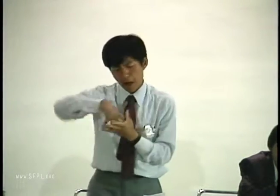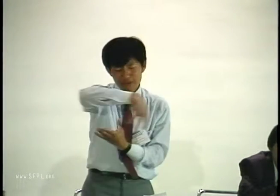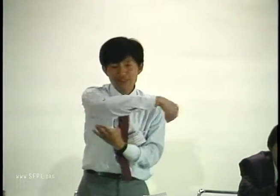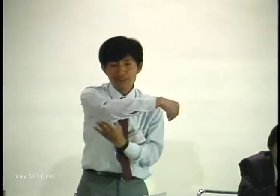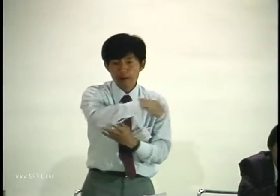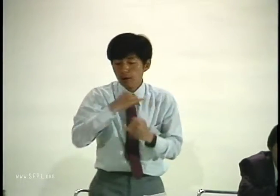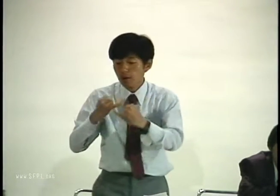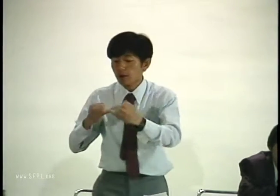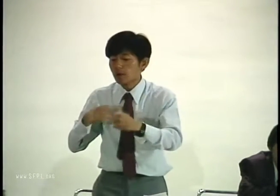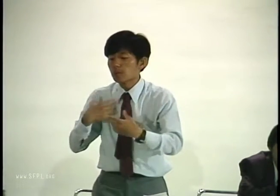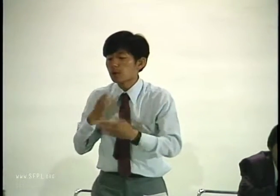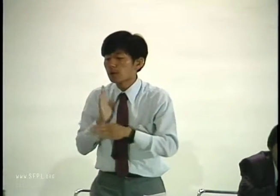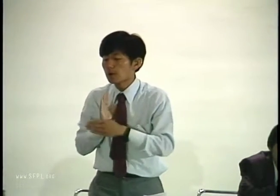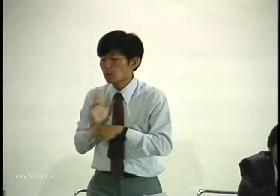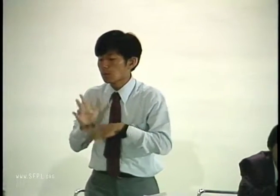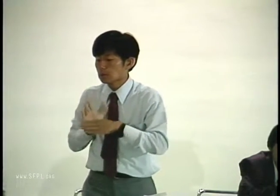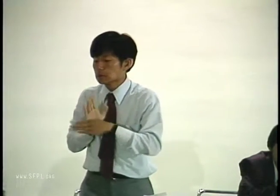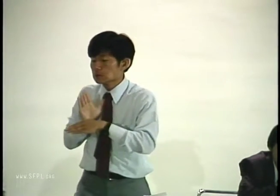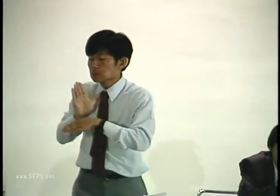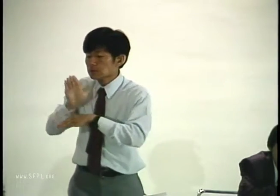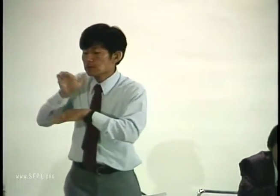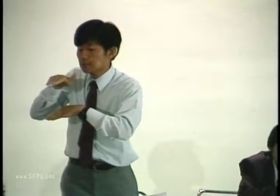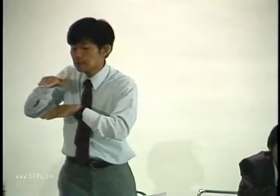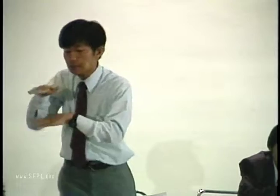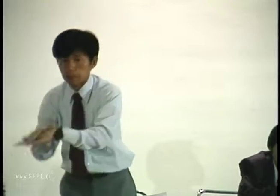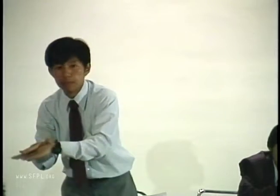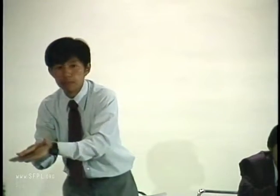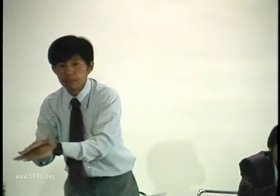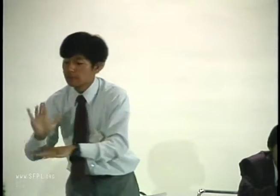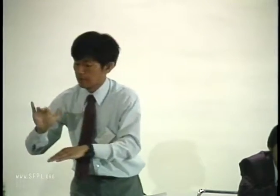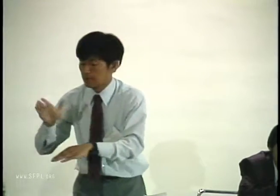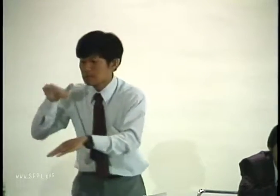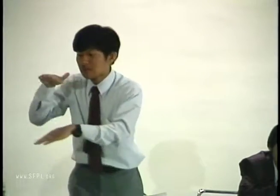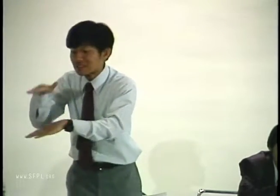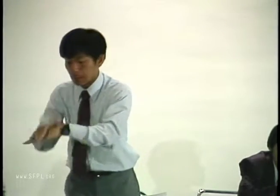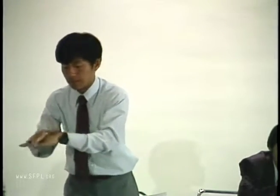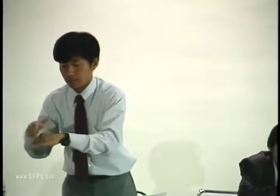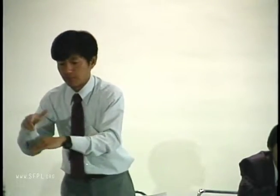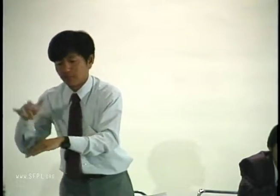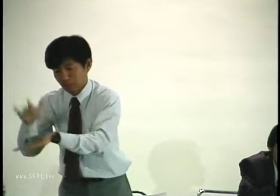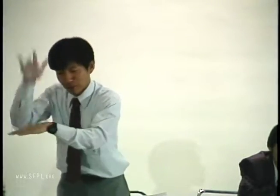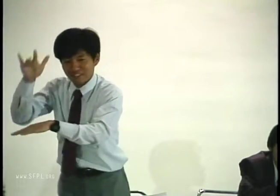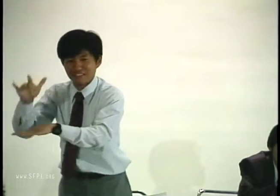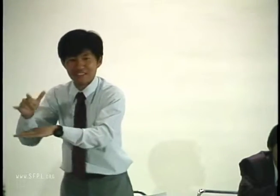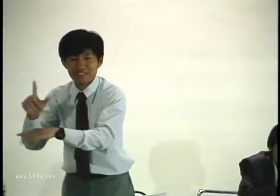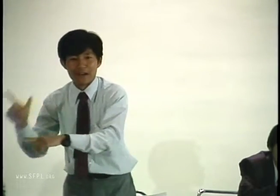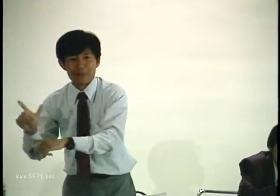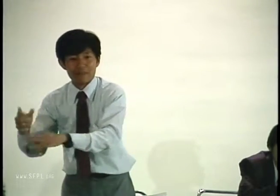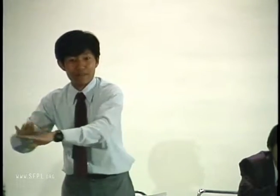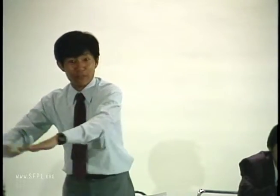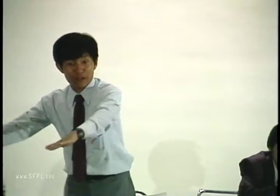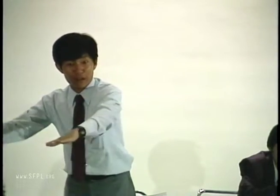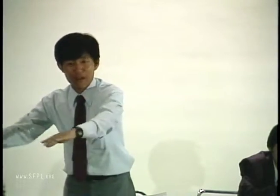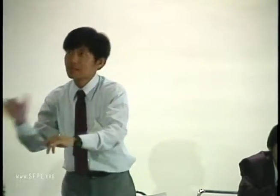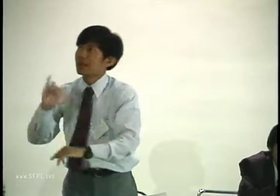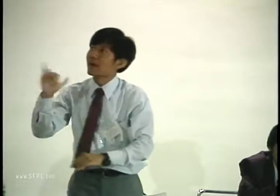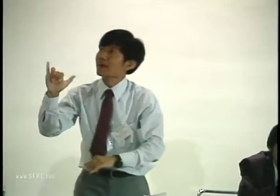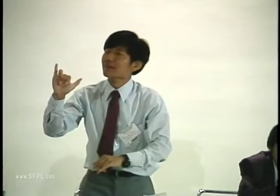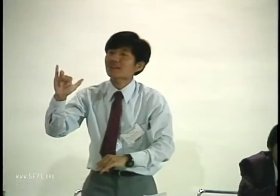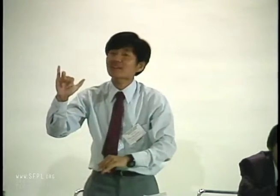independent, and I would sort of walk up to this boundary line and wonder if I could dare to cross over that line and step onto the territory of the library. It